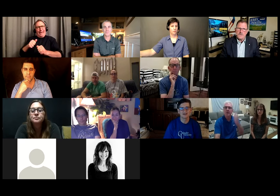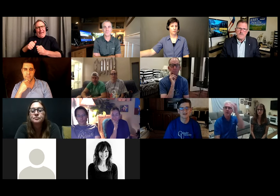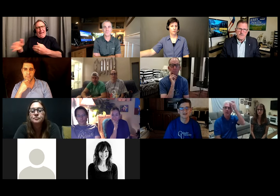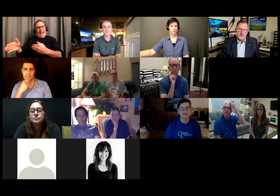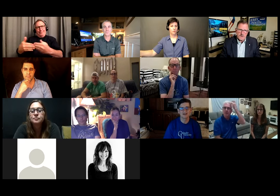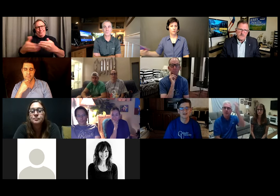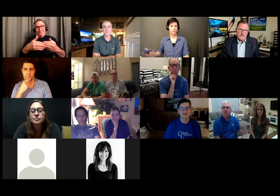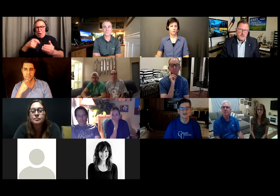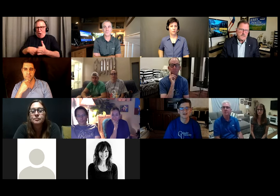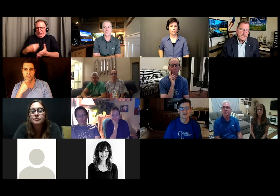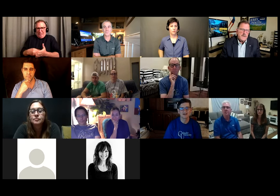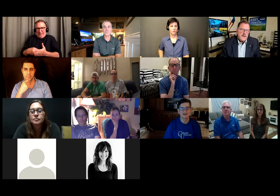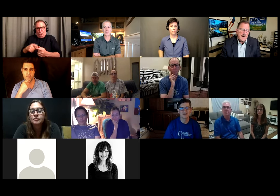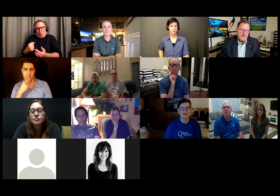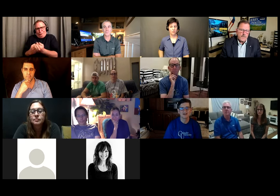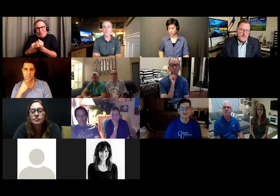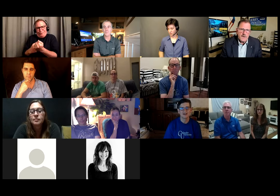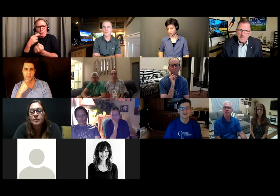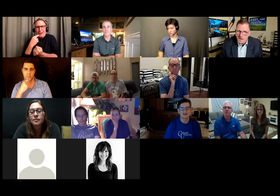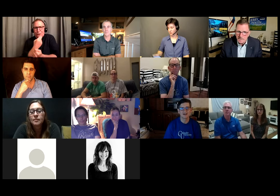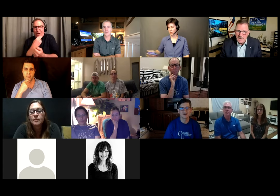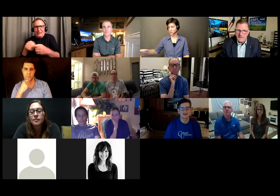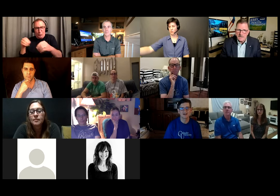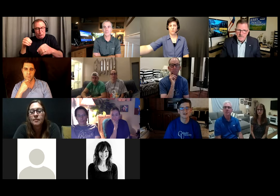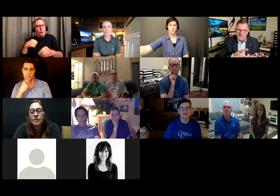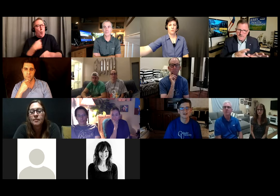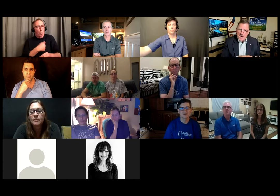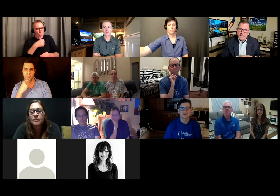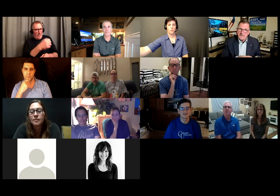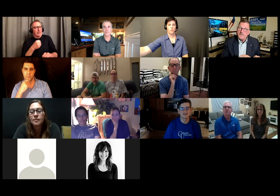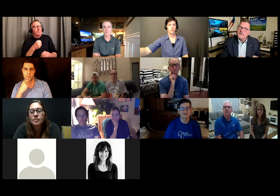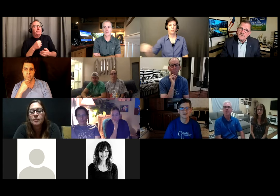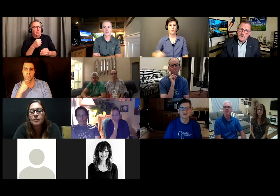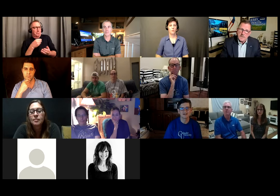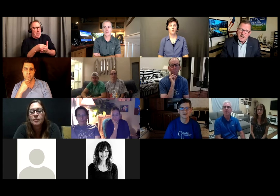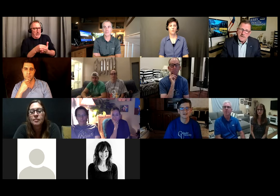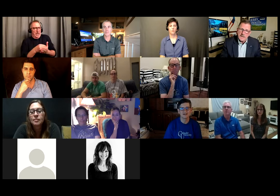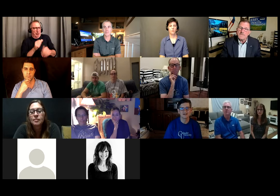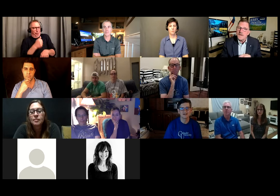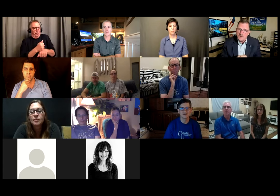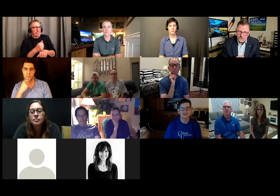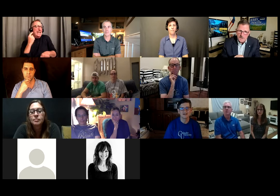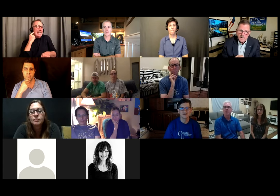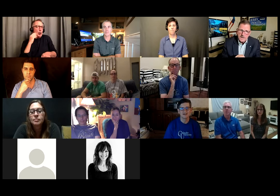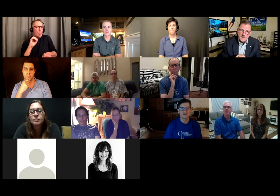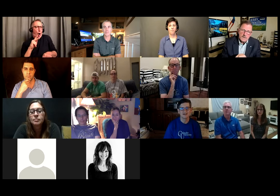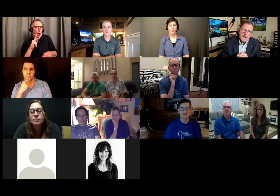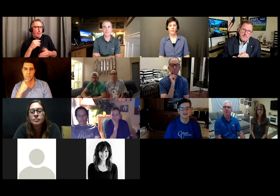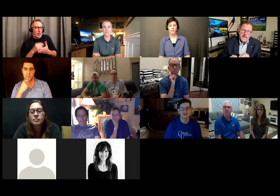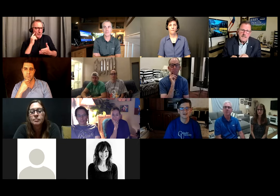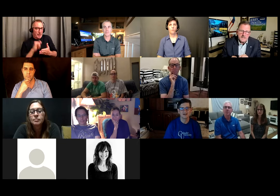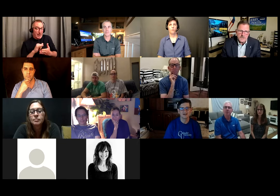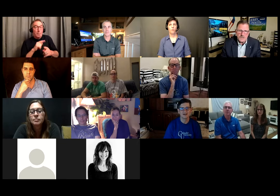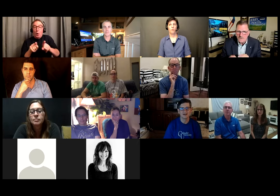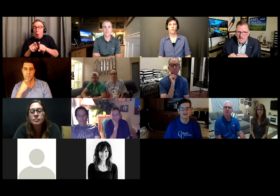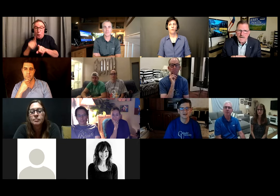do this for the restaurants and merchants. We've earmarked money to pay for that, but we've also earmarked money for next year. Now, we're not